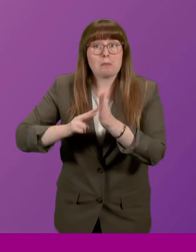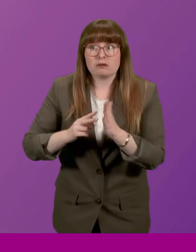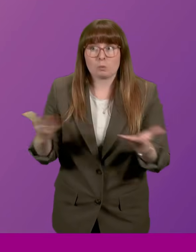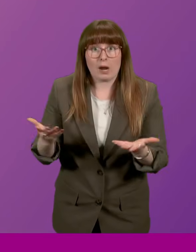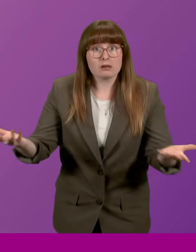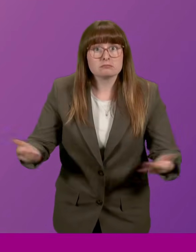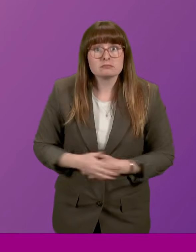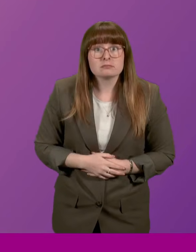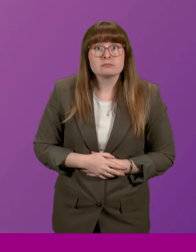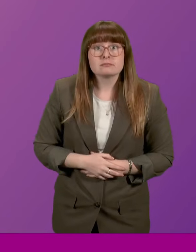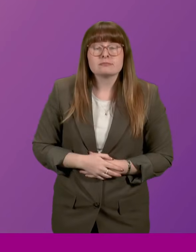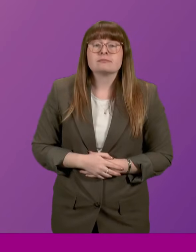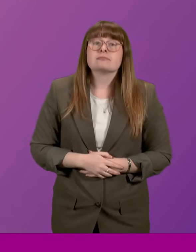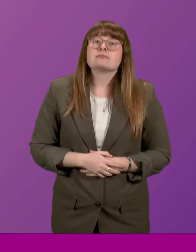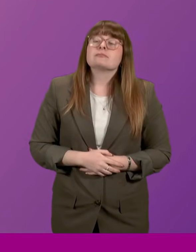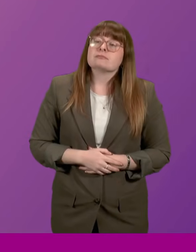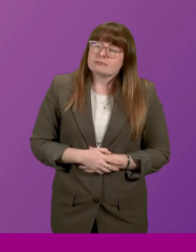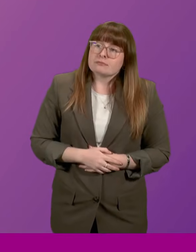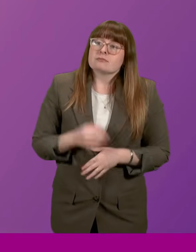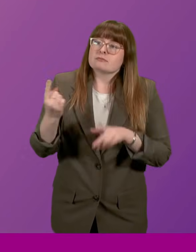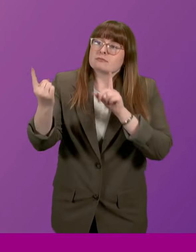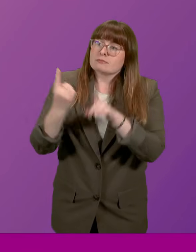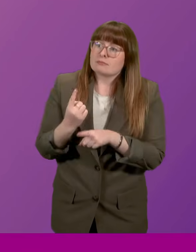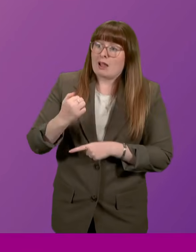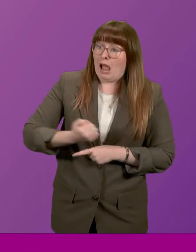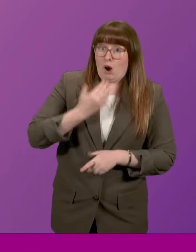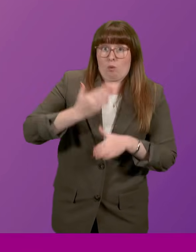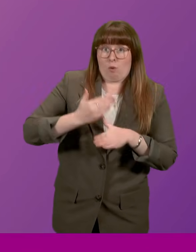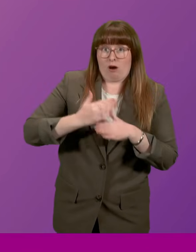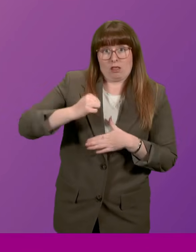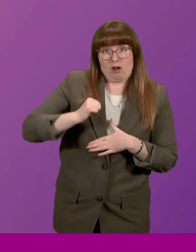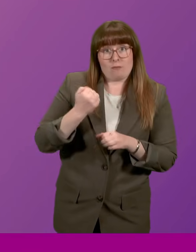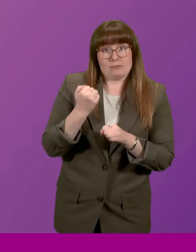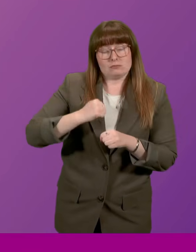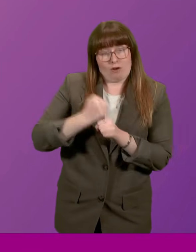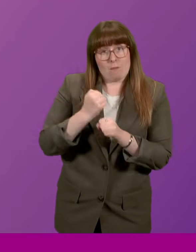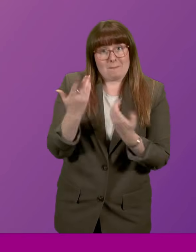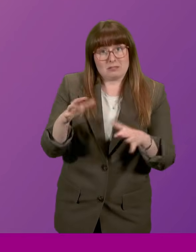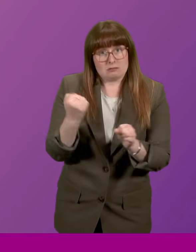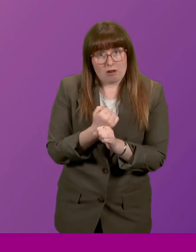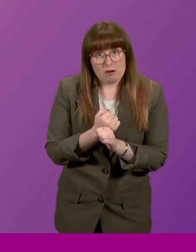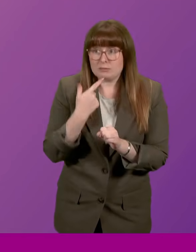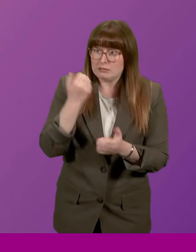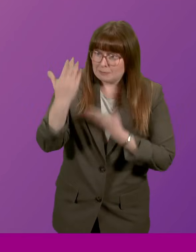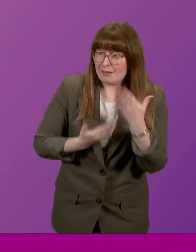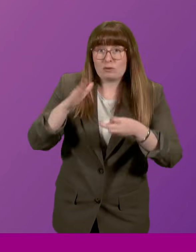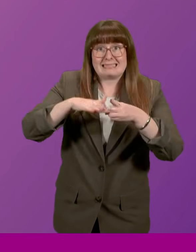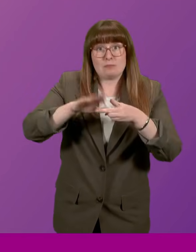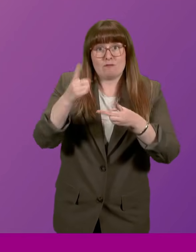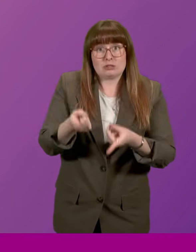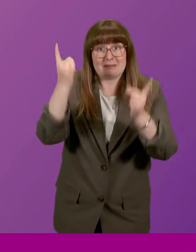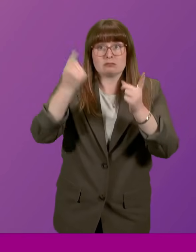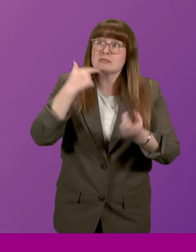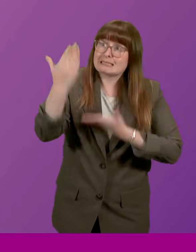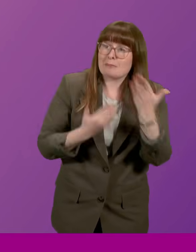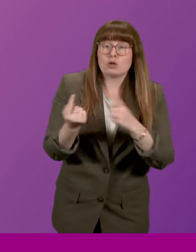Minister. Presiding Officer, the work the Government is undertaking, as set out by the Deputy First Minister on Tuesday,